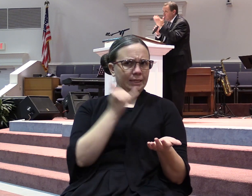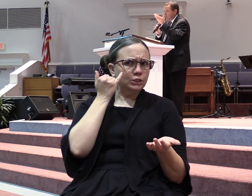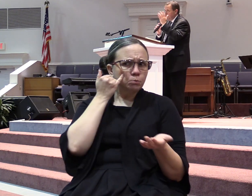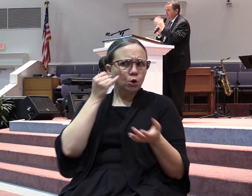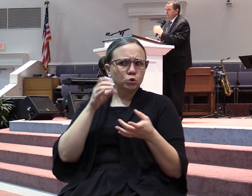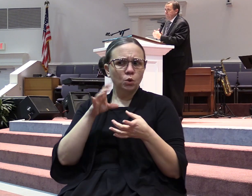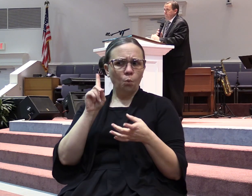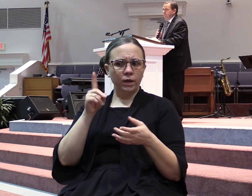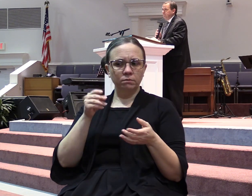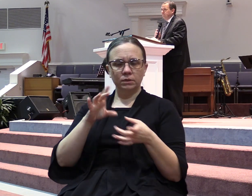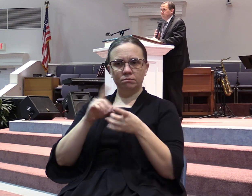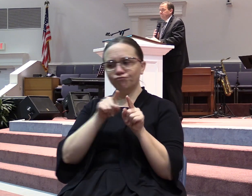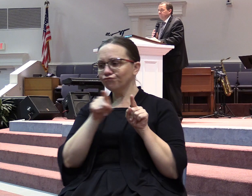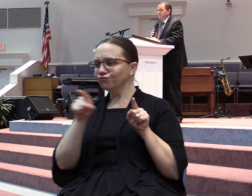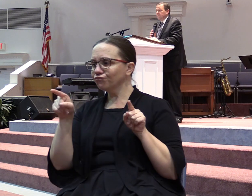lose.